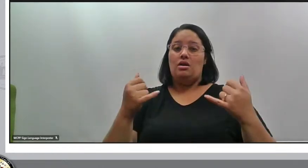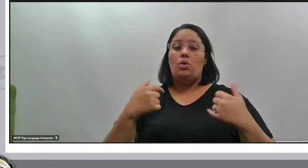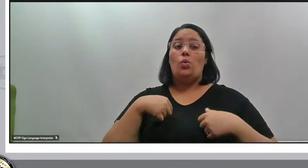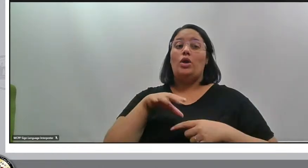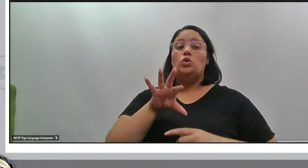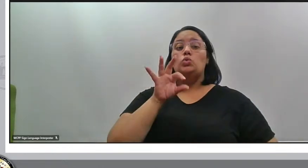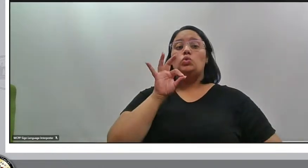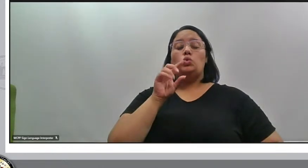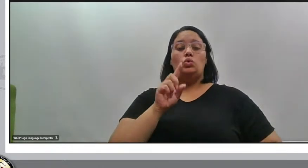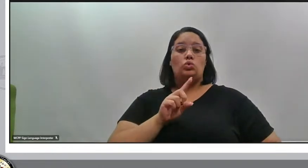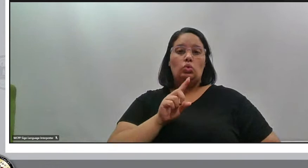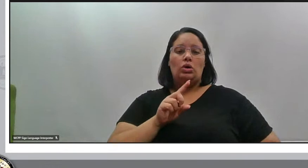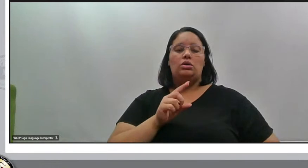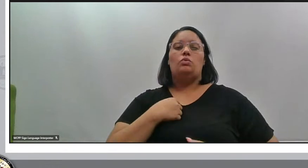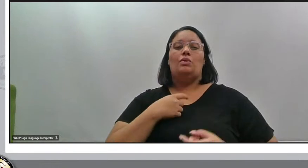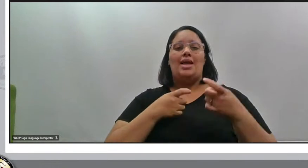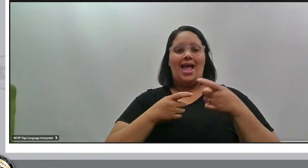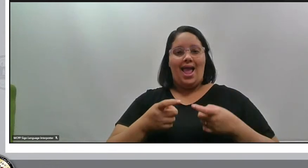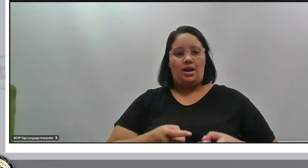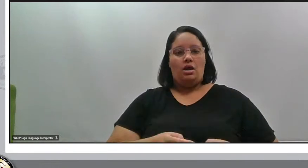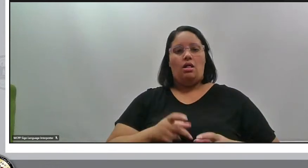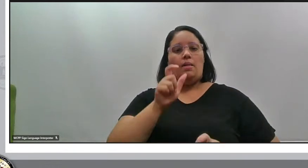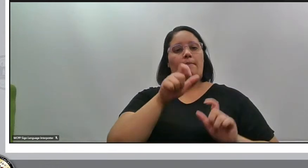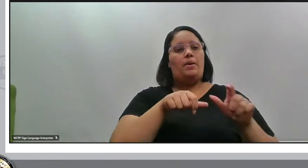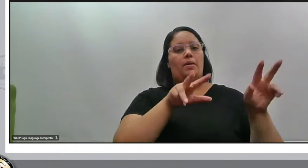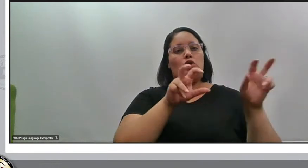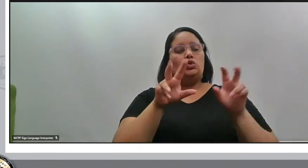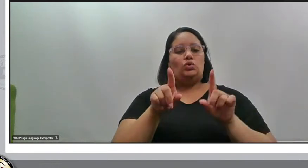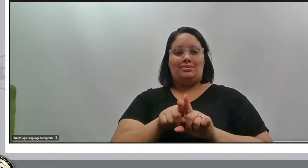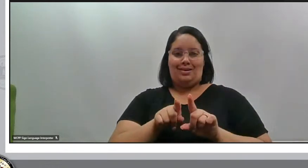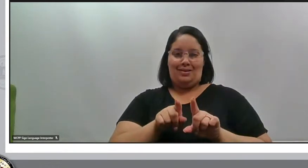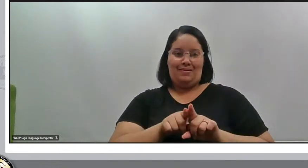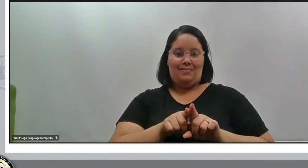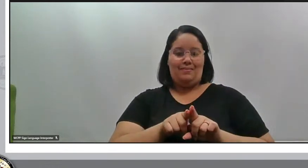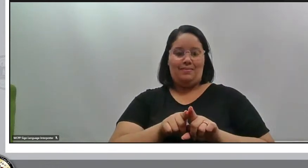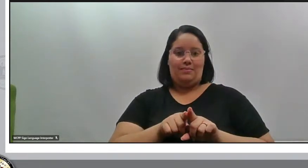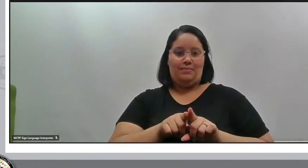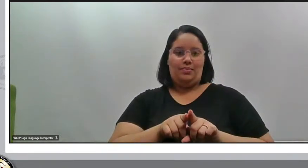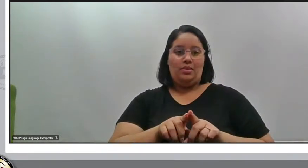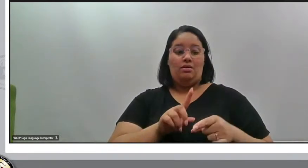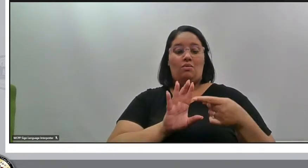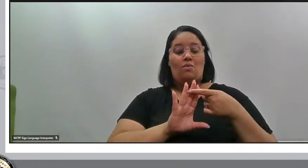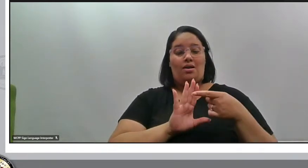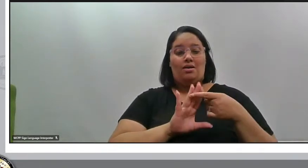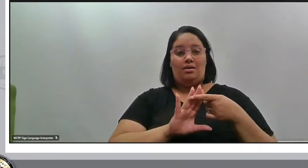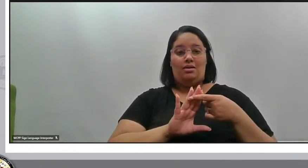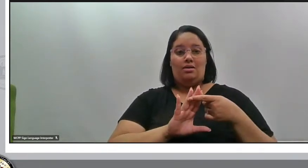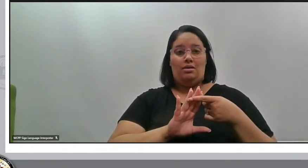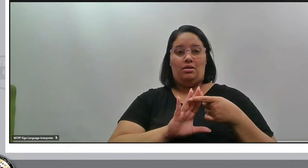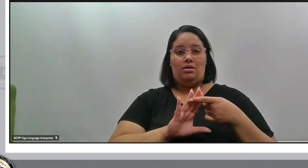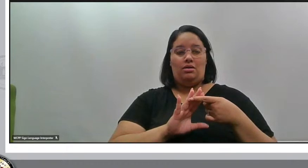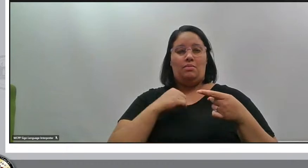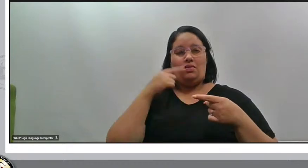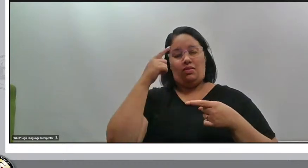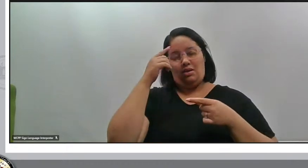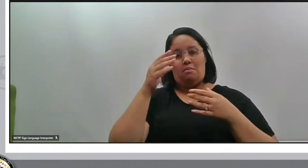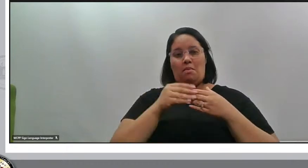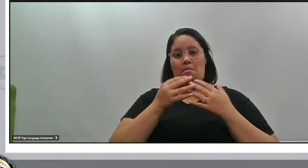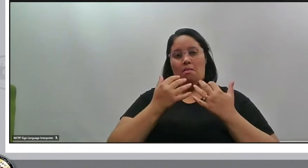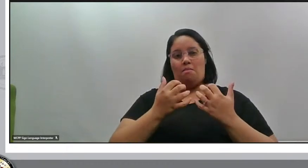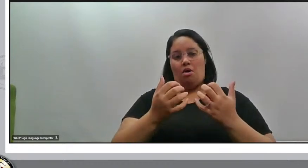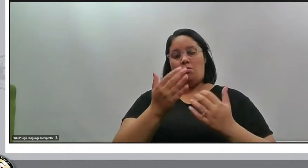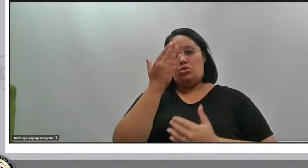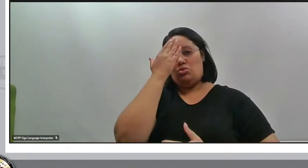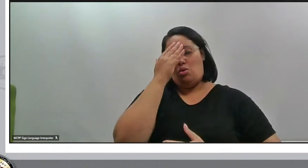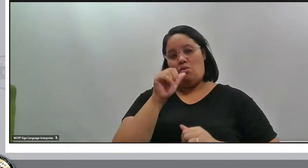for dealing with the people issues as well, Chairperson. One of those, I think members of Parliament would